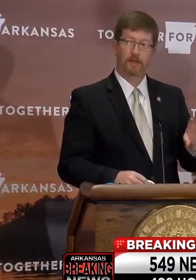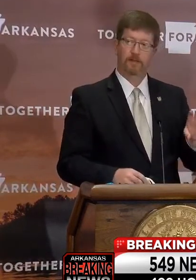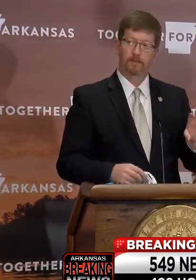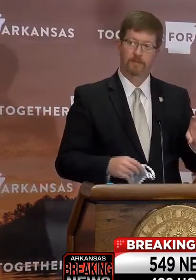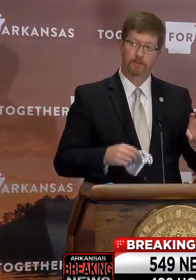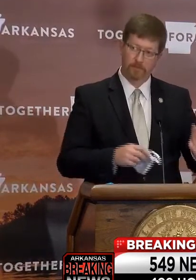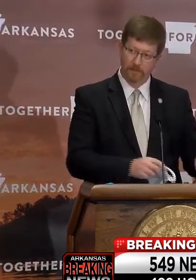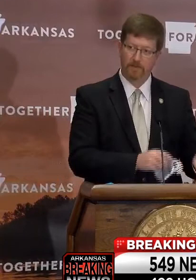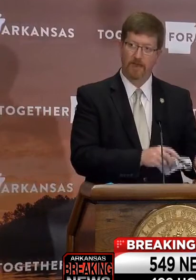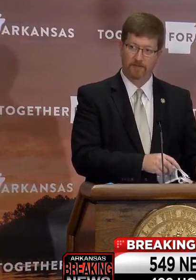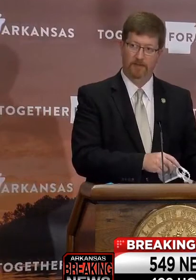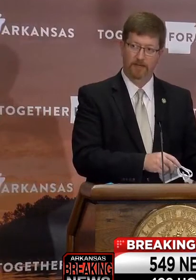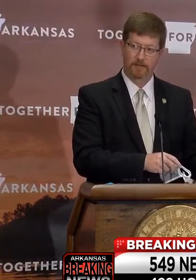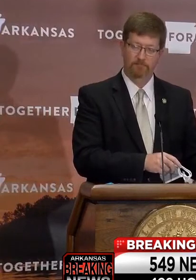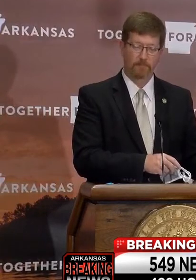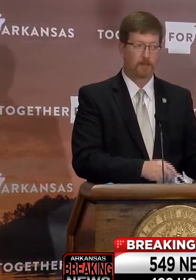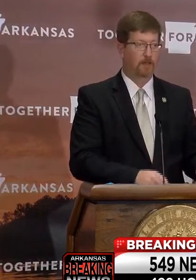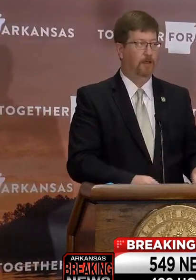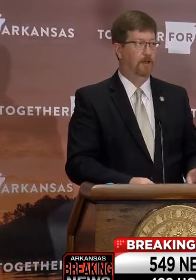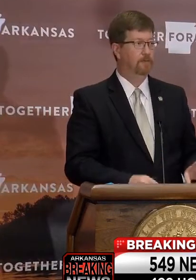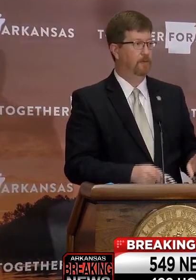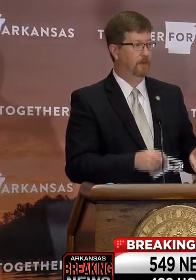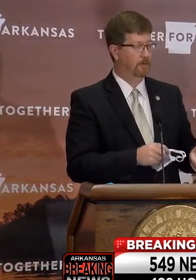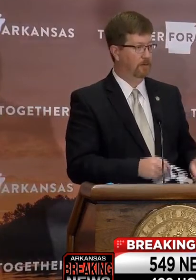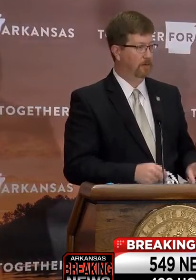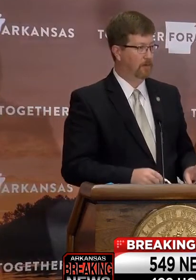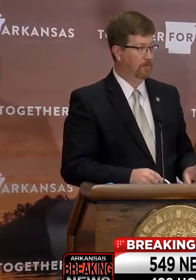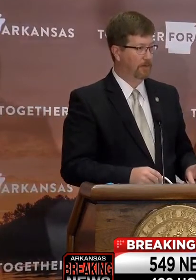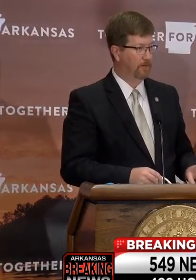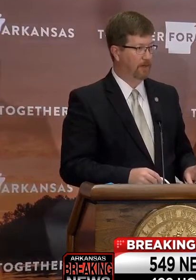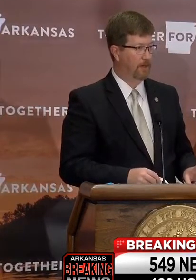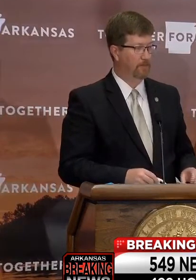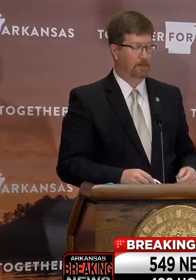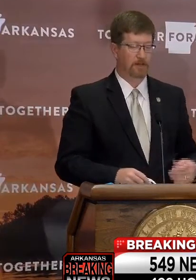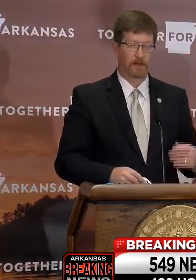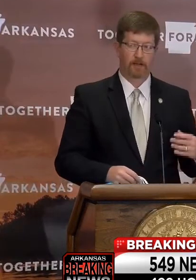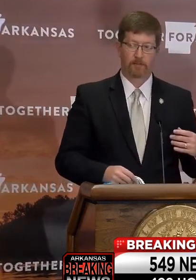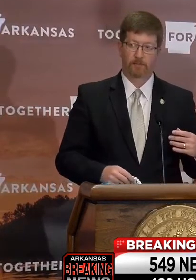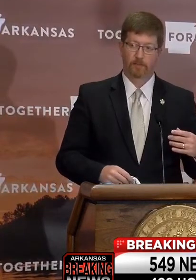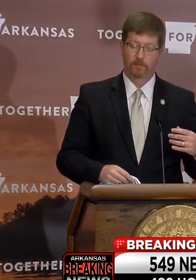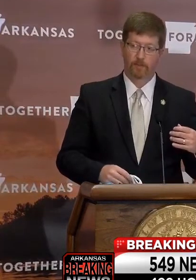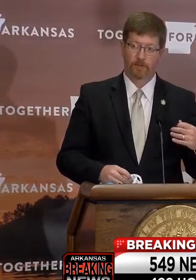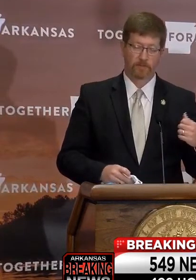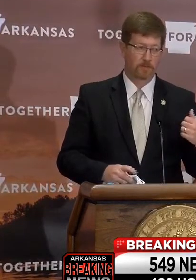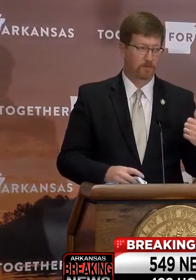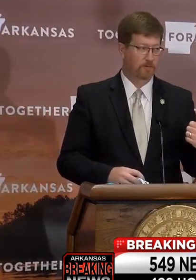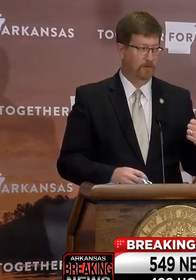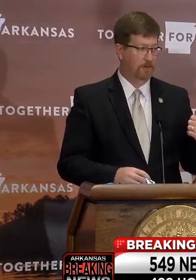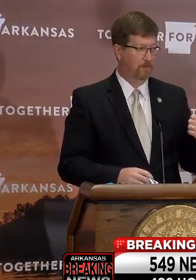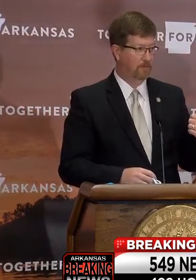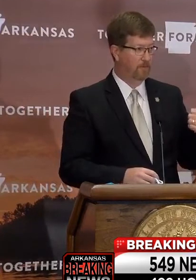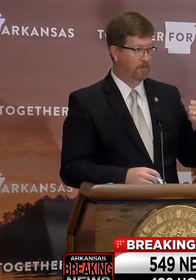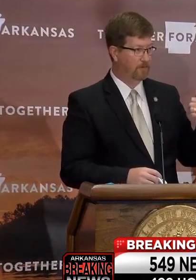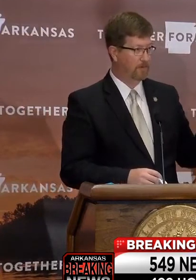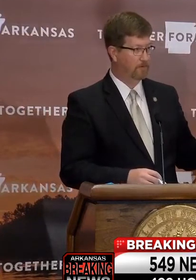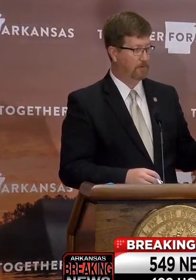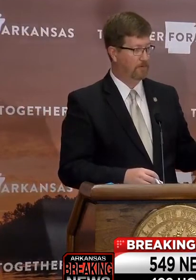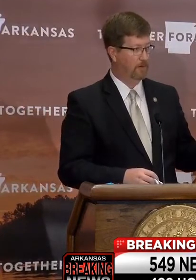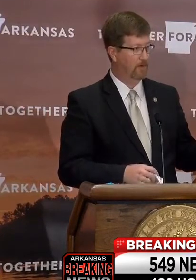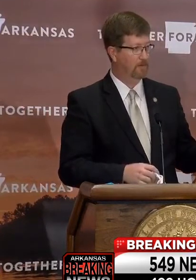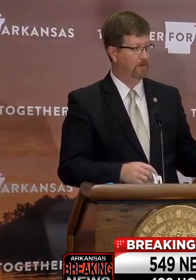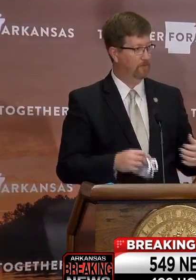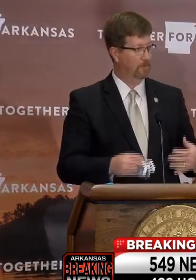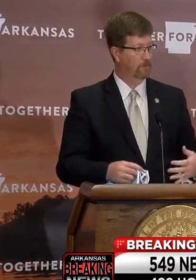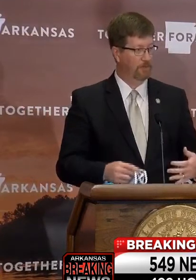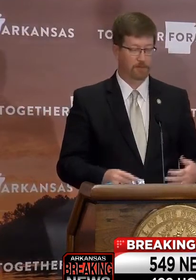that it's isolated. So they can look at things like that. For instance, some of these districts